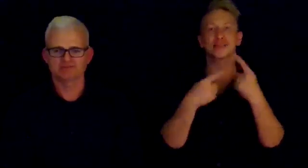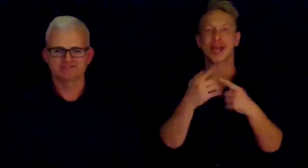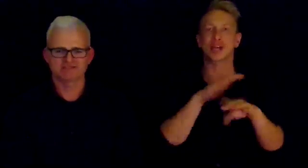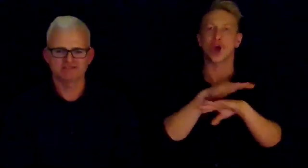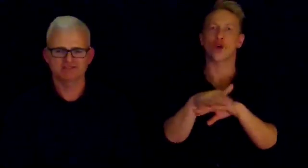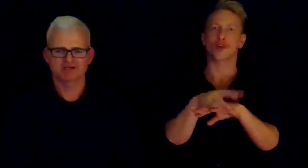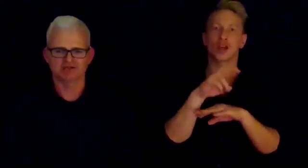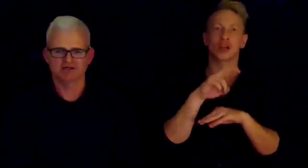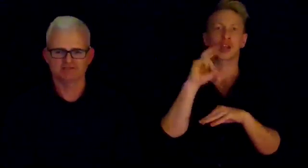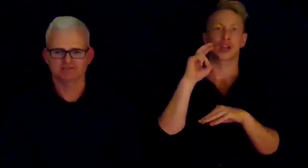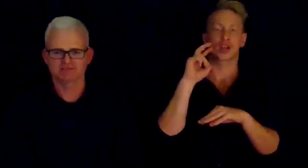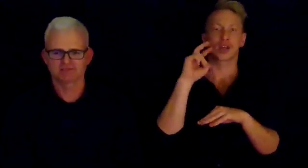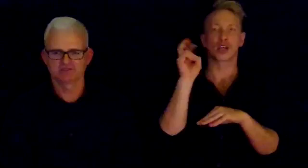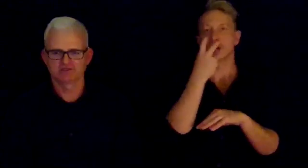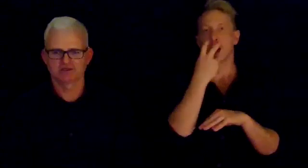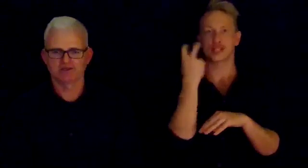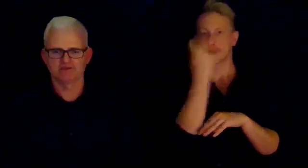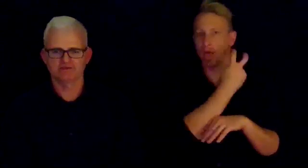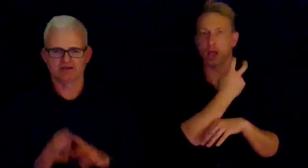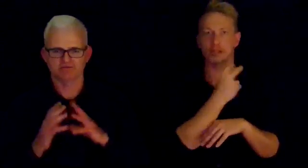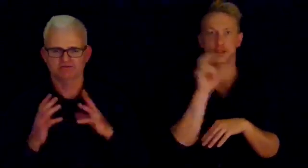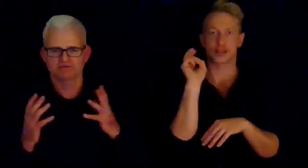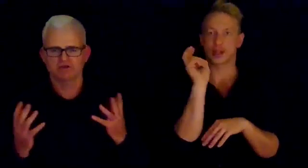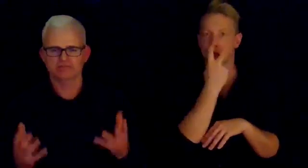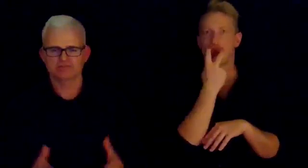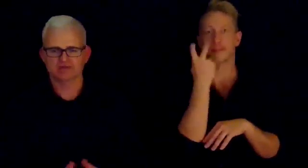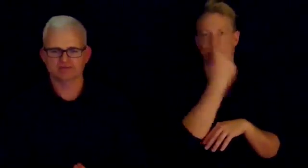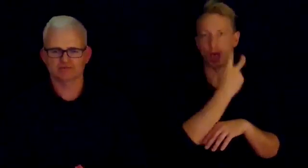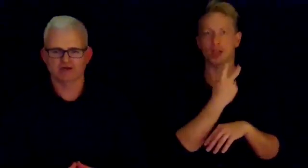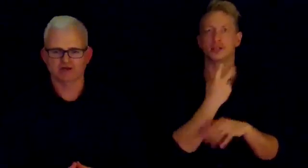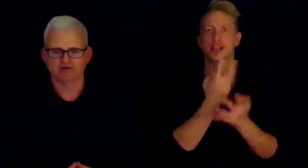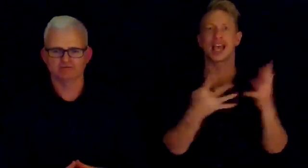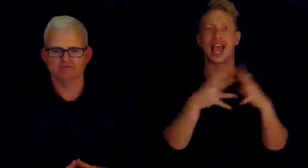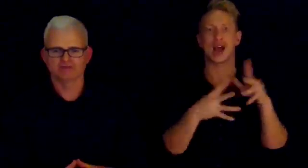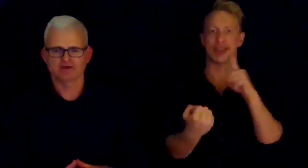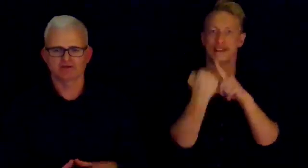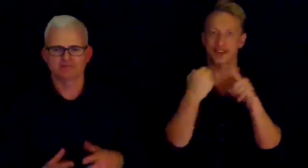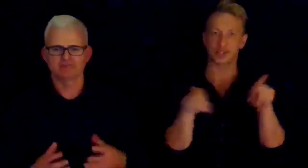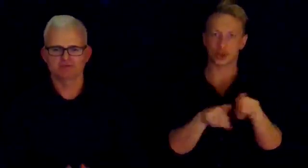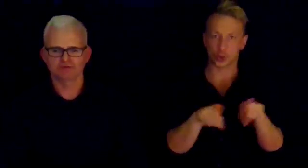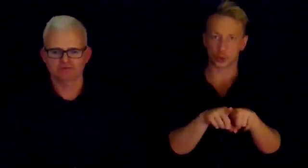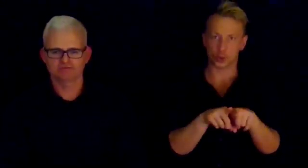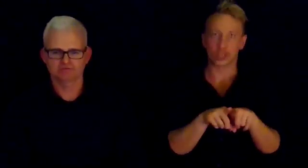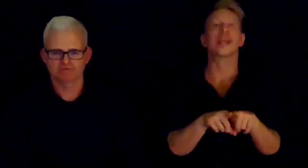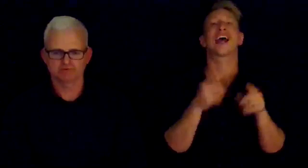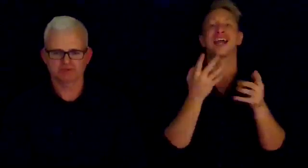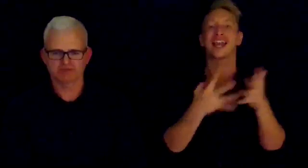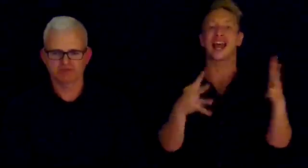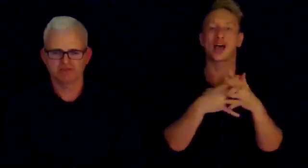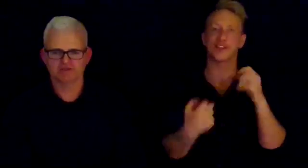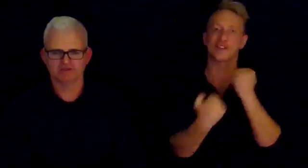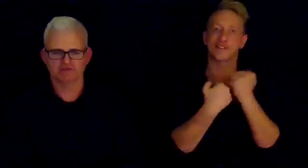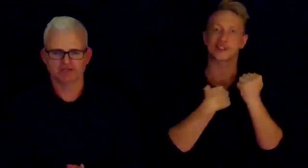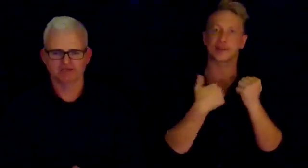not being able to see at night. And then that sort of opens up how I can be supported with